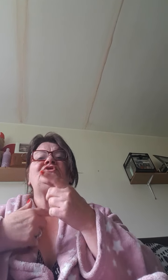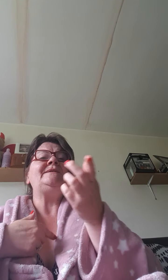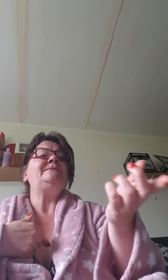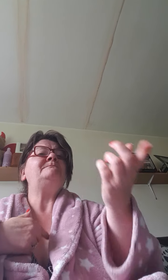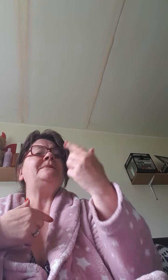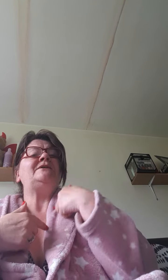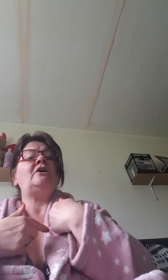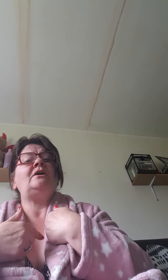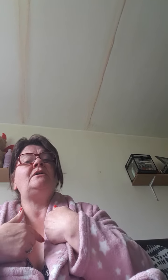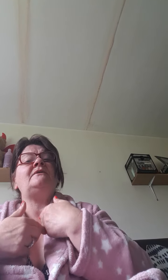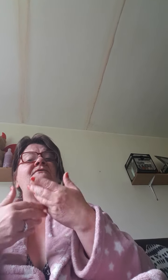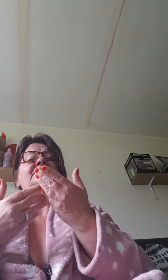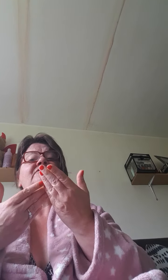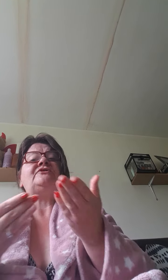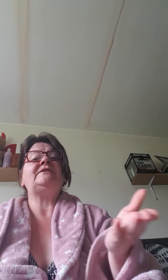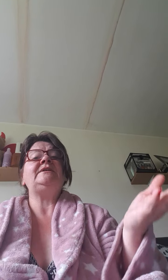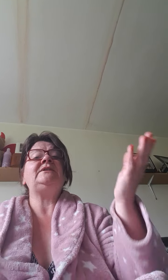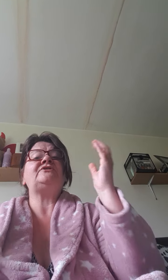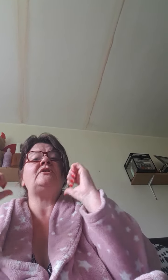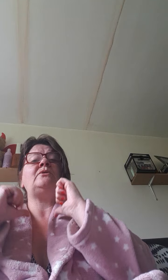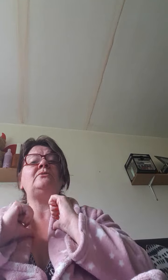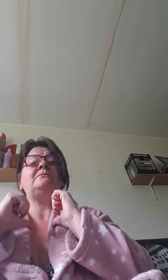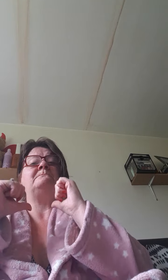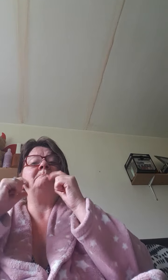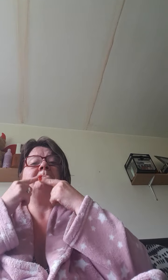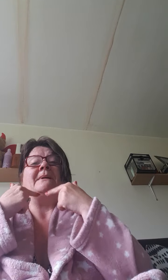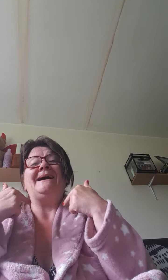Treating me half and see so